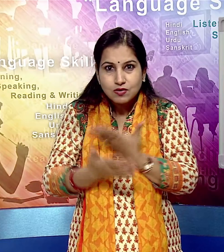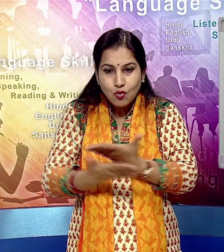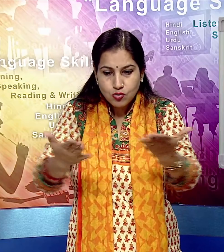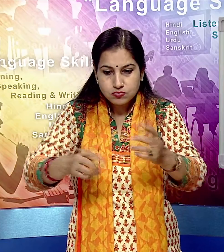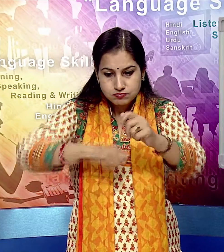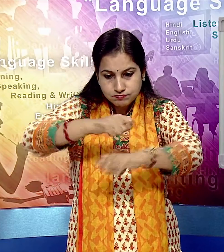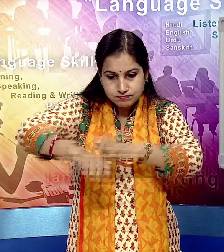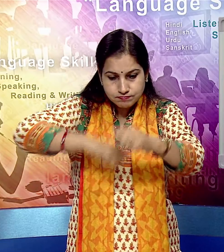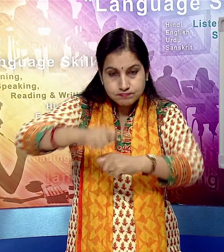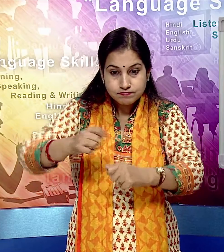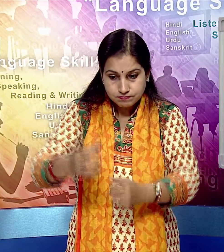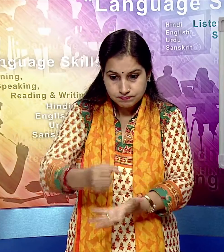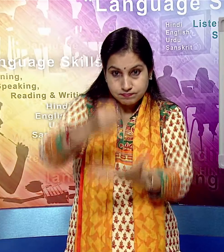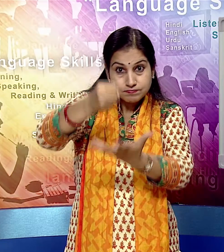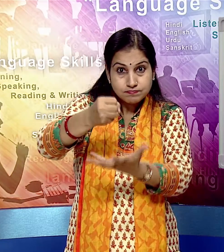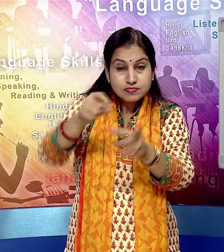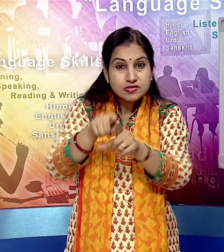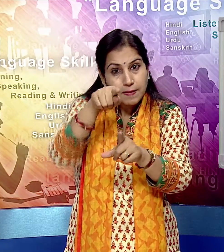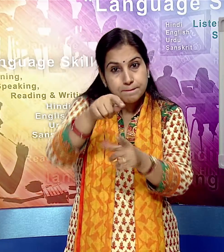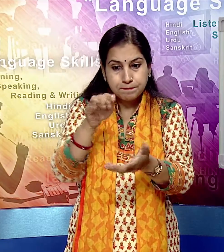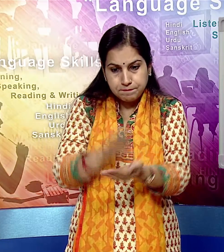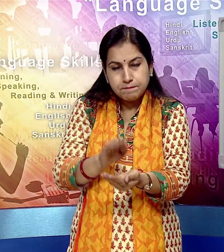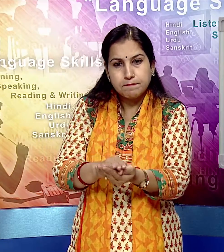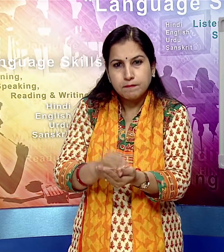Keep the potly in dark for few days.